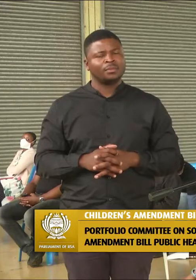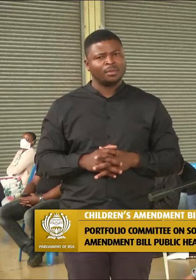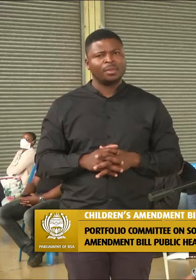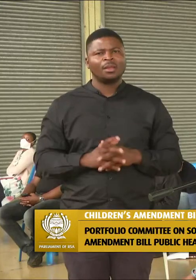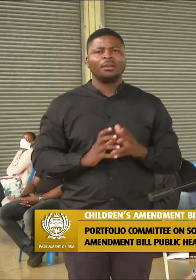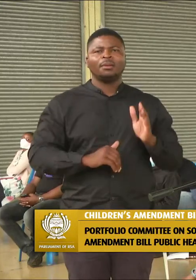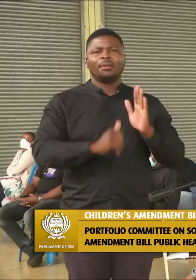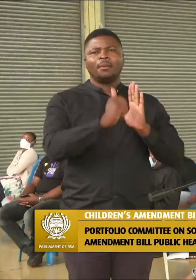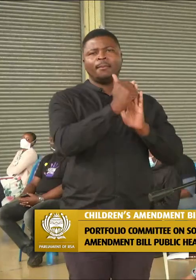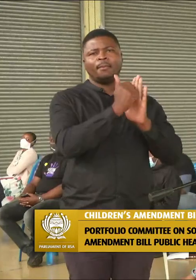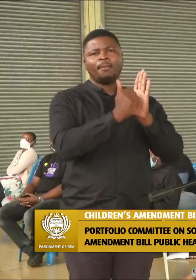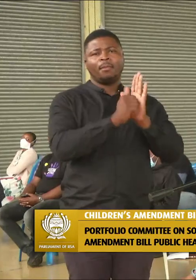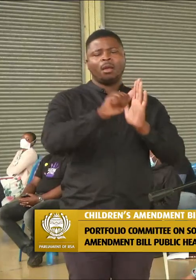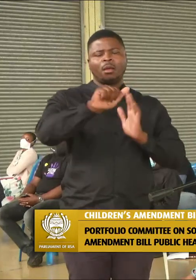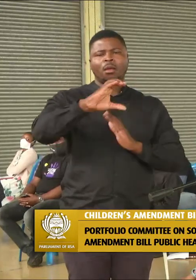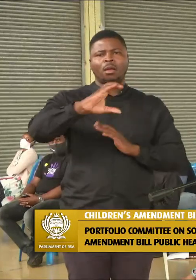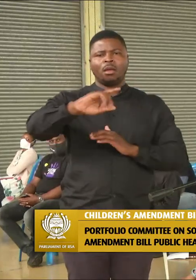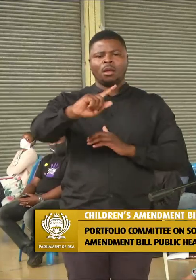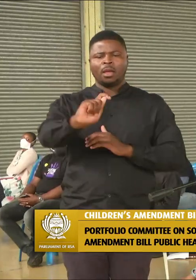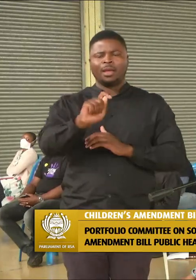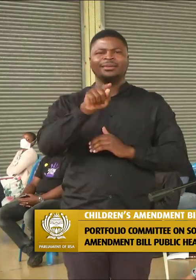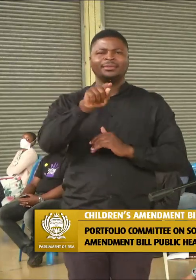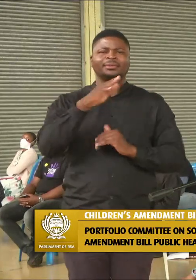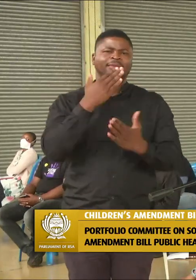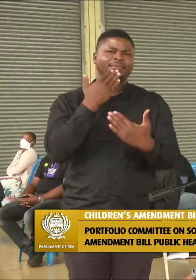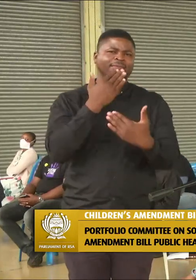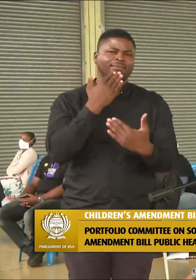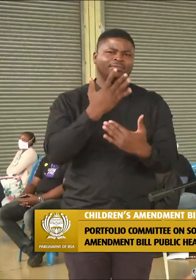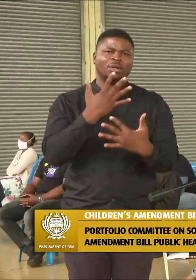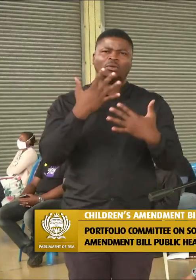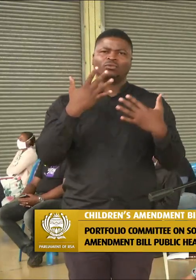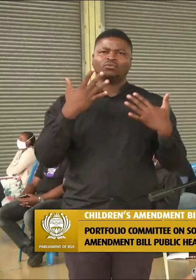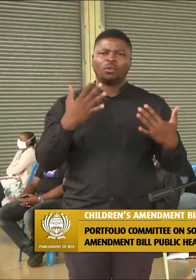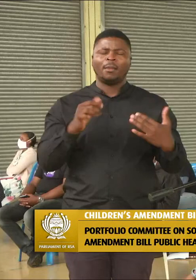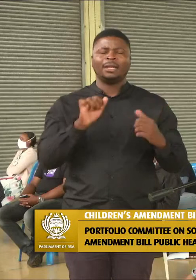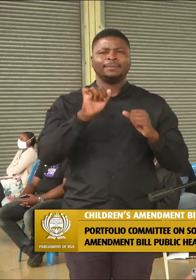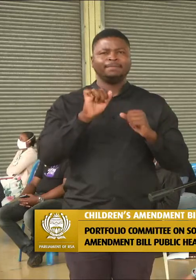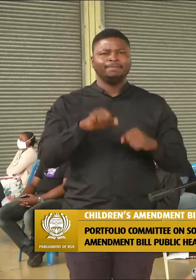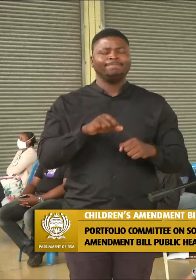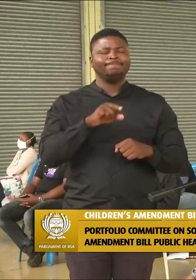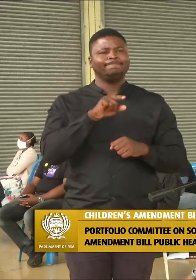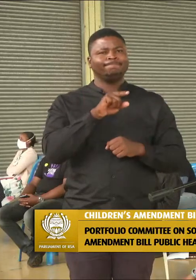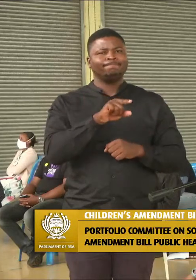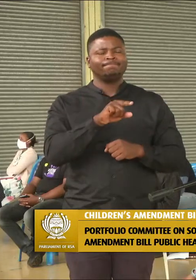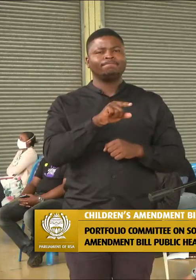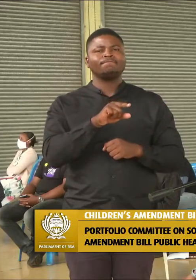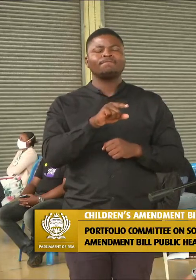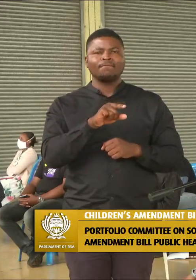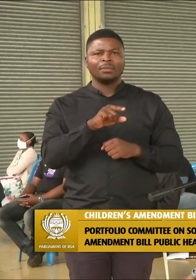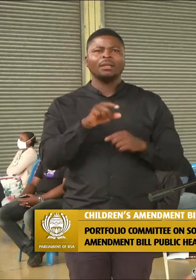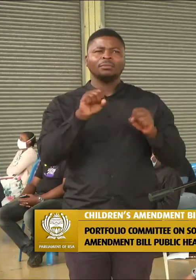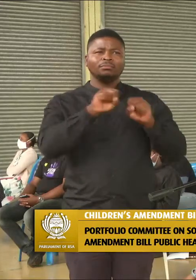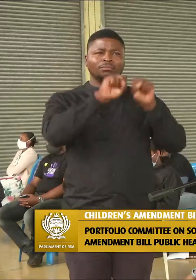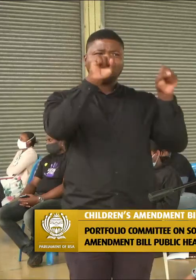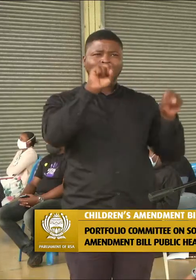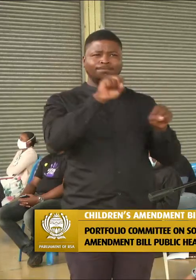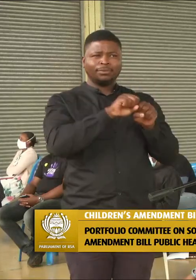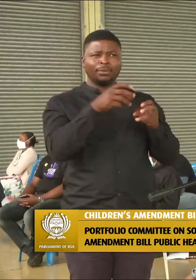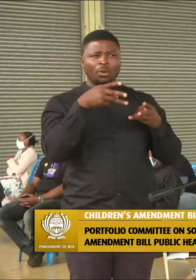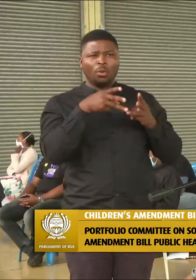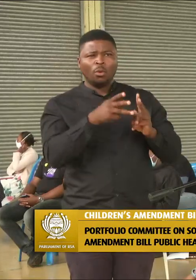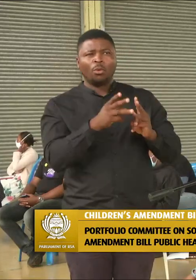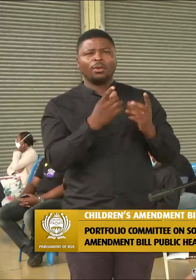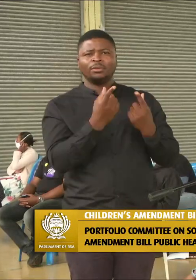act kubazali abanganaso isimilo. I saw it assisting in